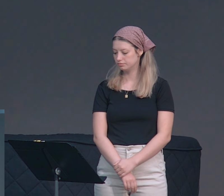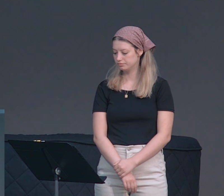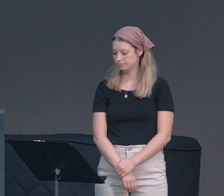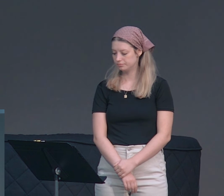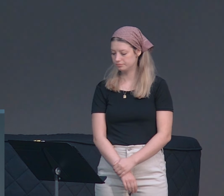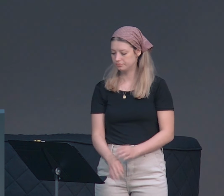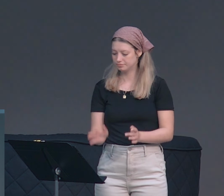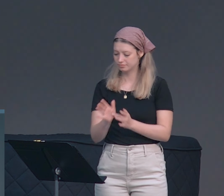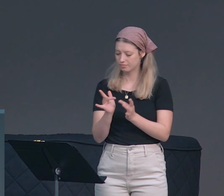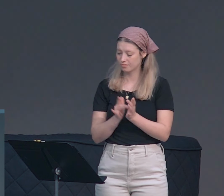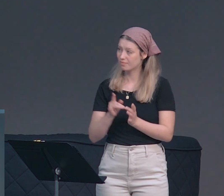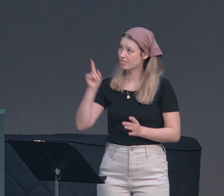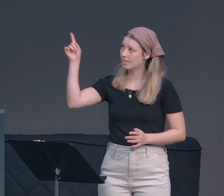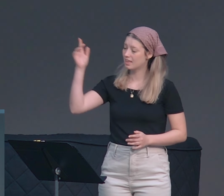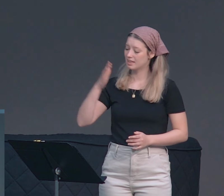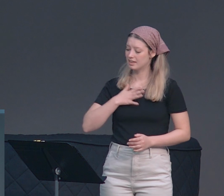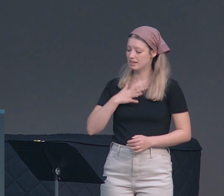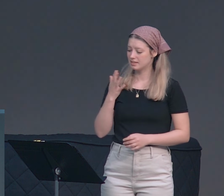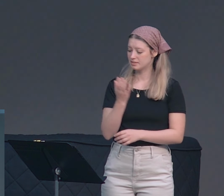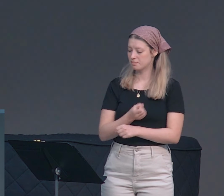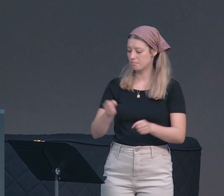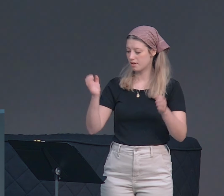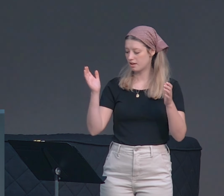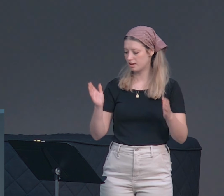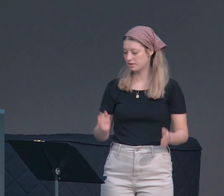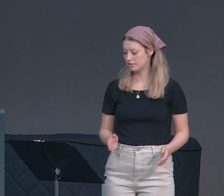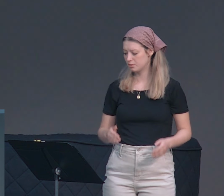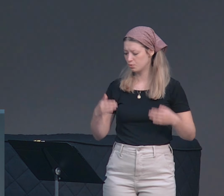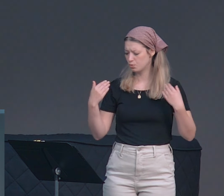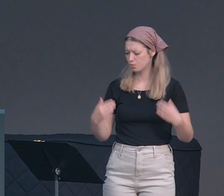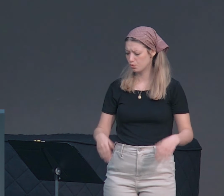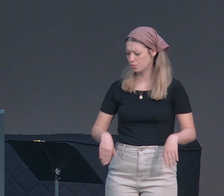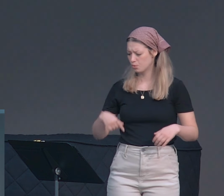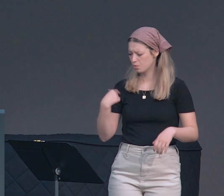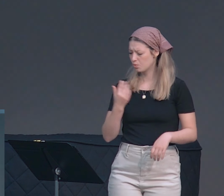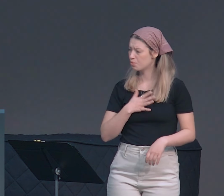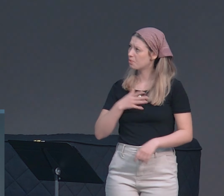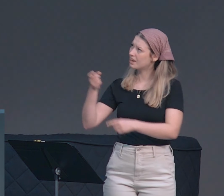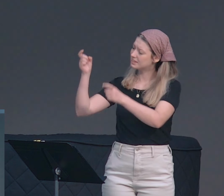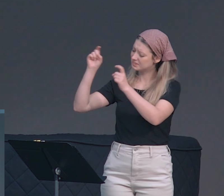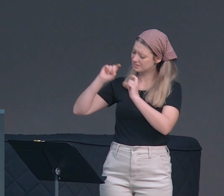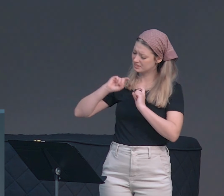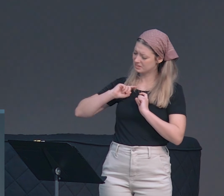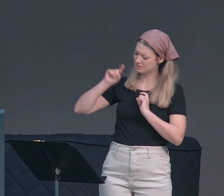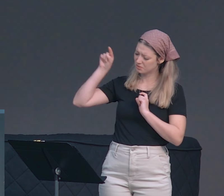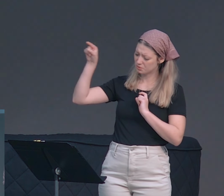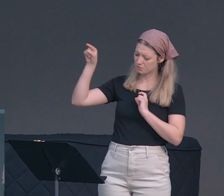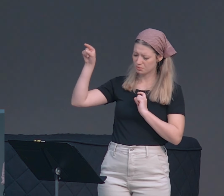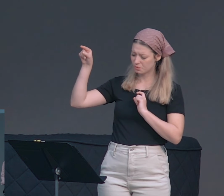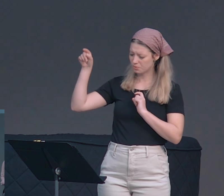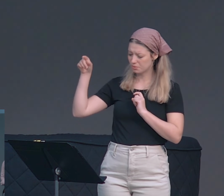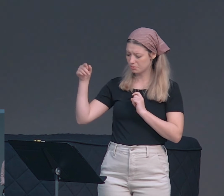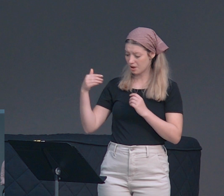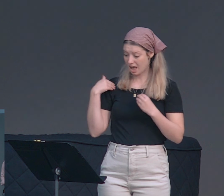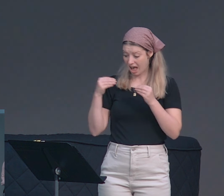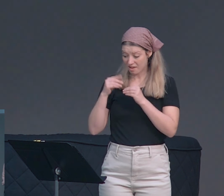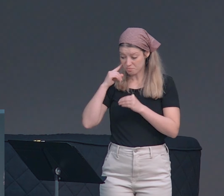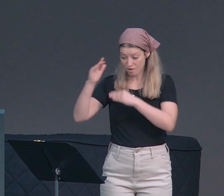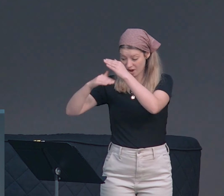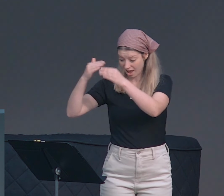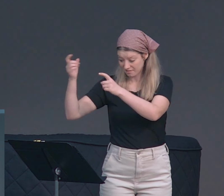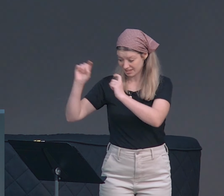Gift of grace is Jesus, my Redeemer. There is no